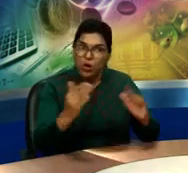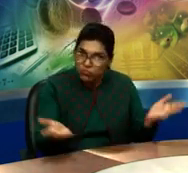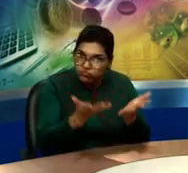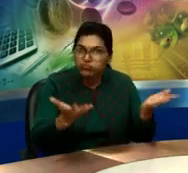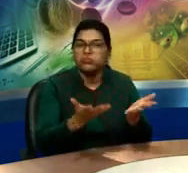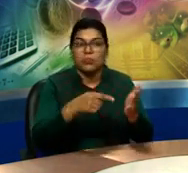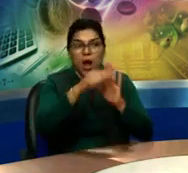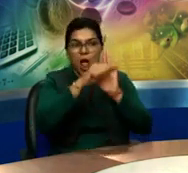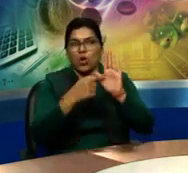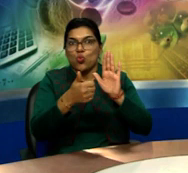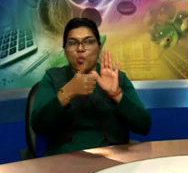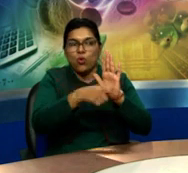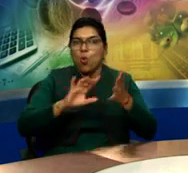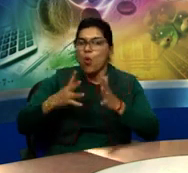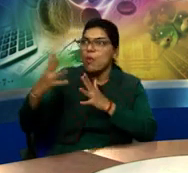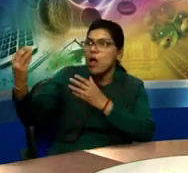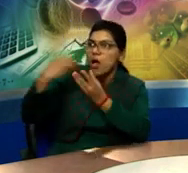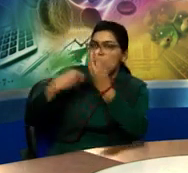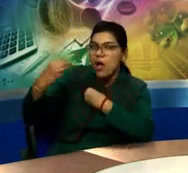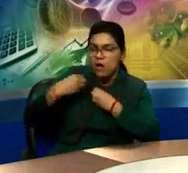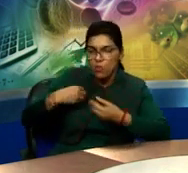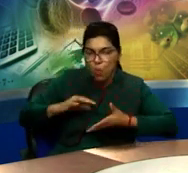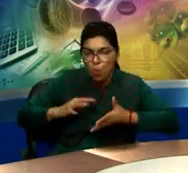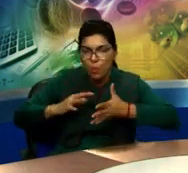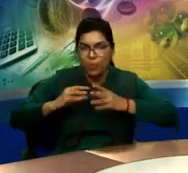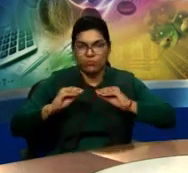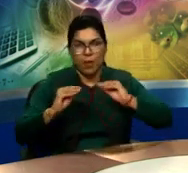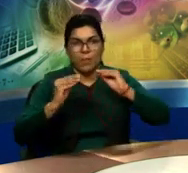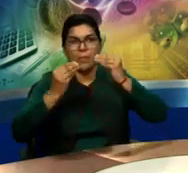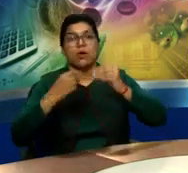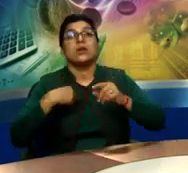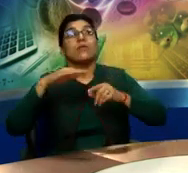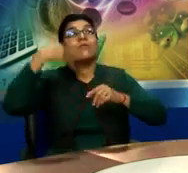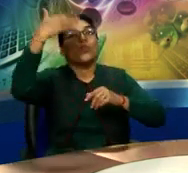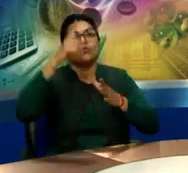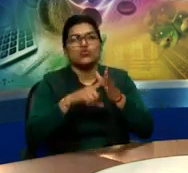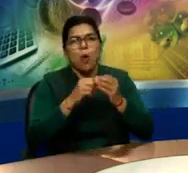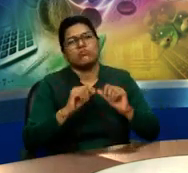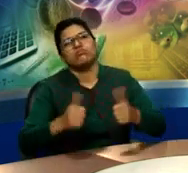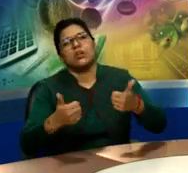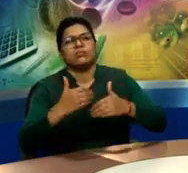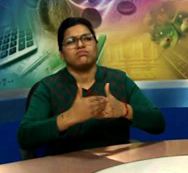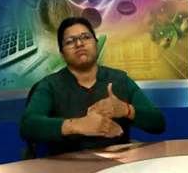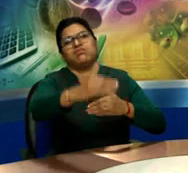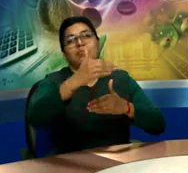right action method, how they should behave and how they should improve.